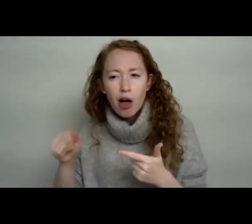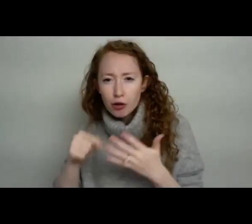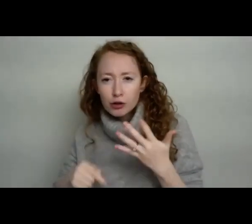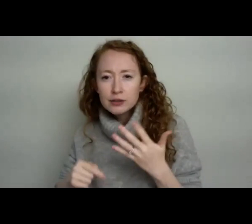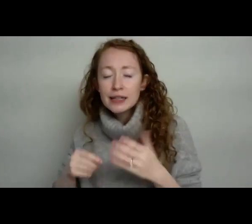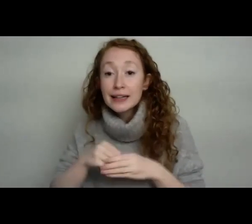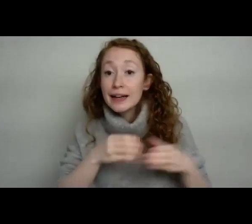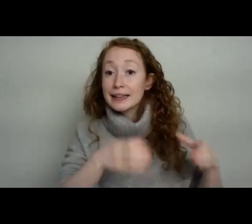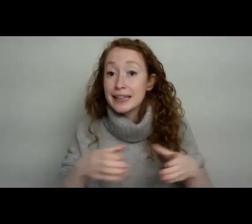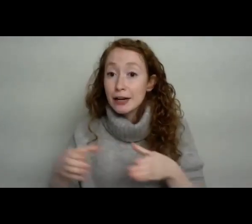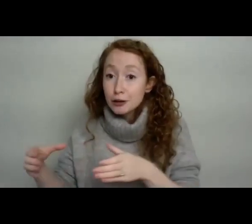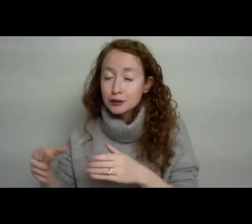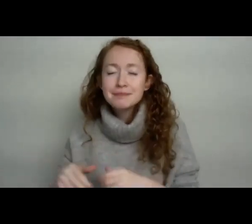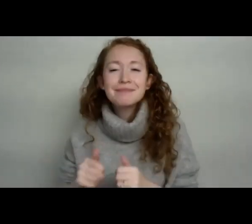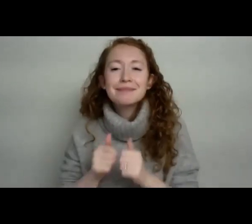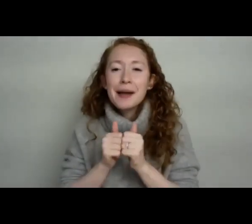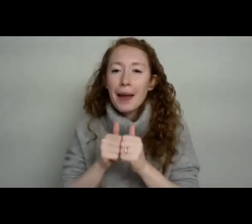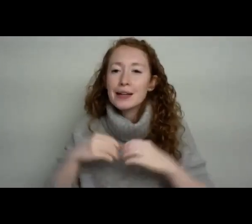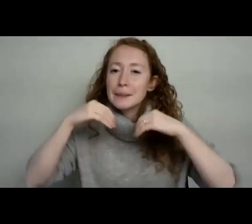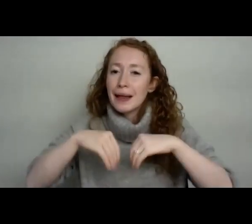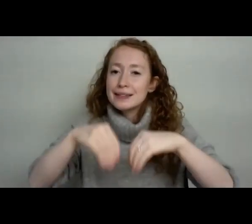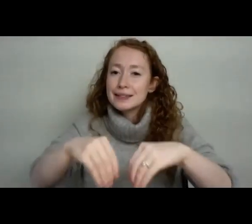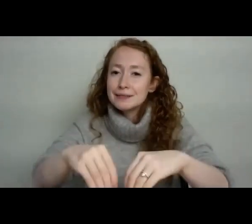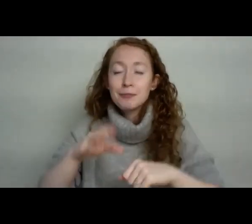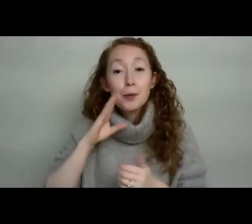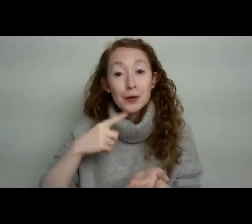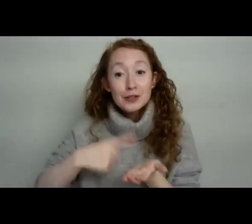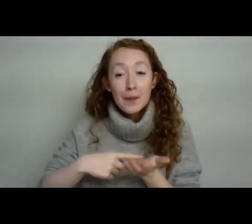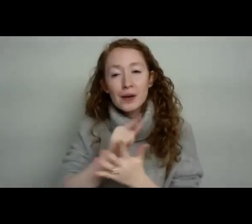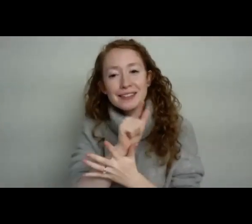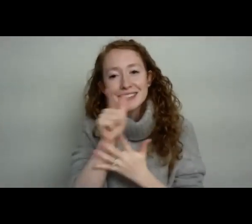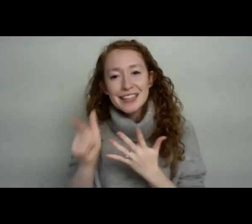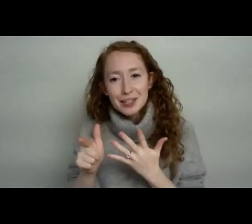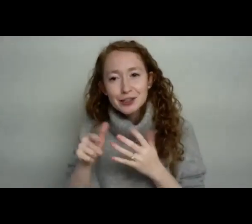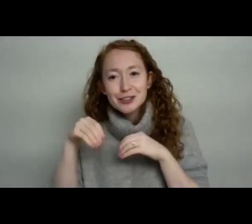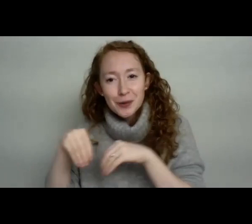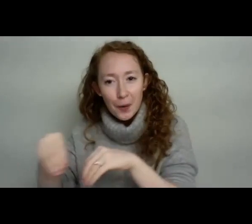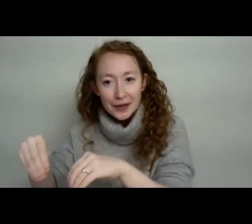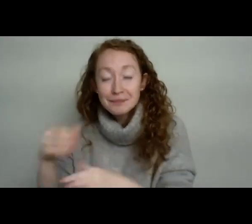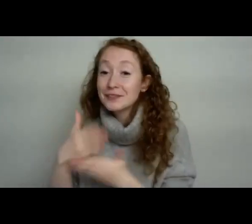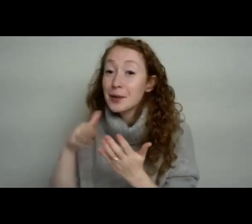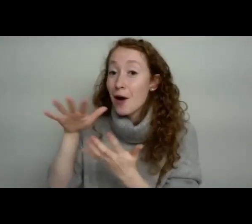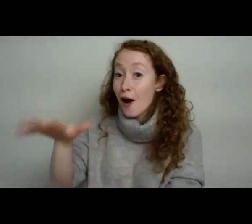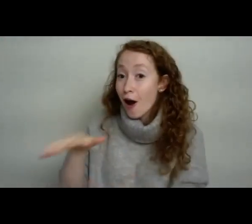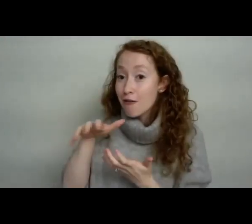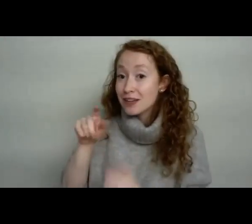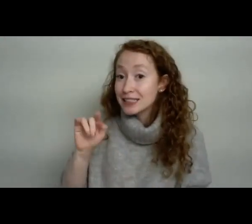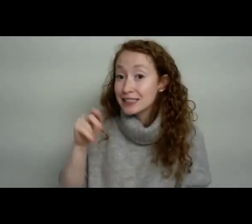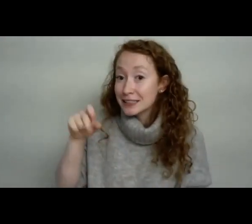planting. We'll talk about succession sowing. We will have some harvest tips. And then,